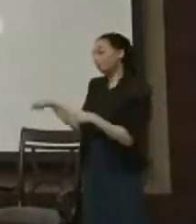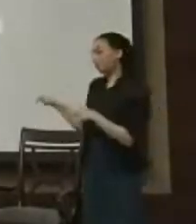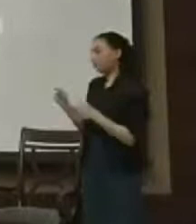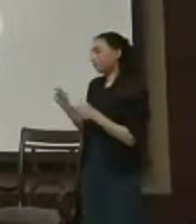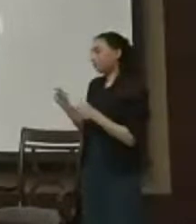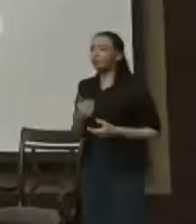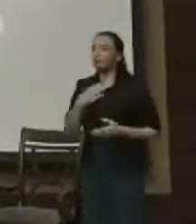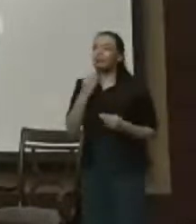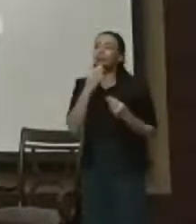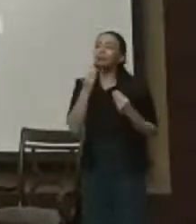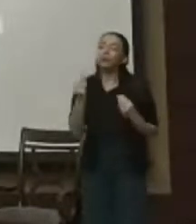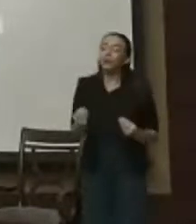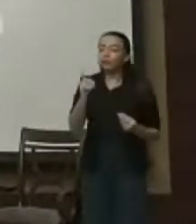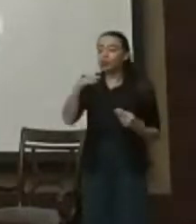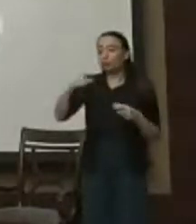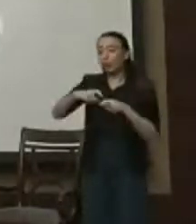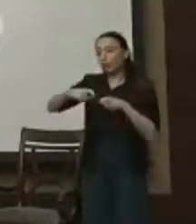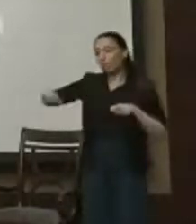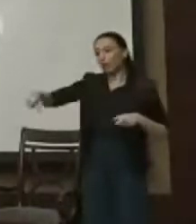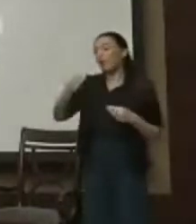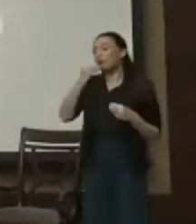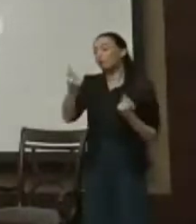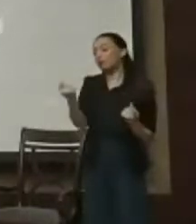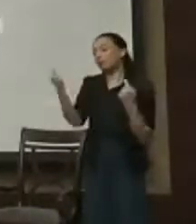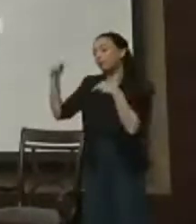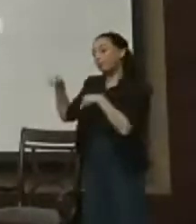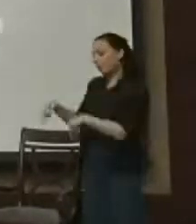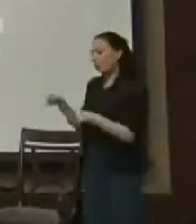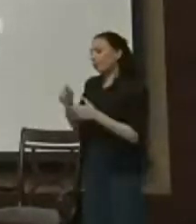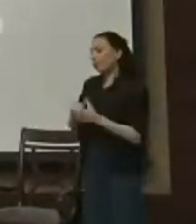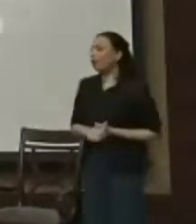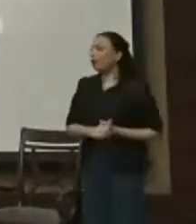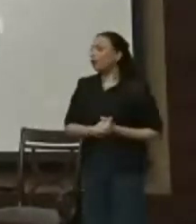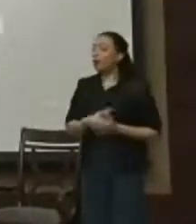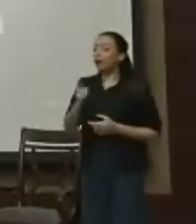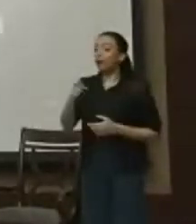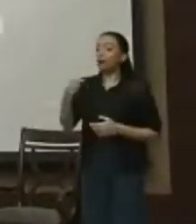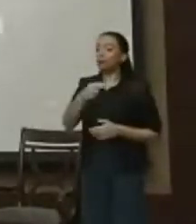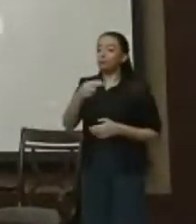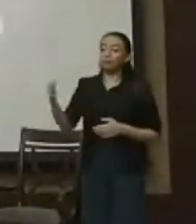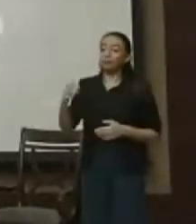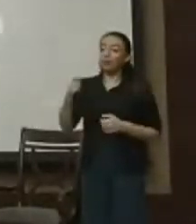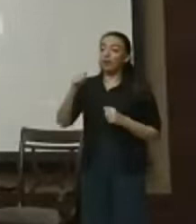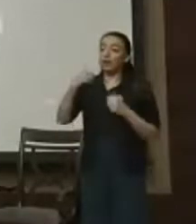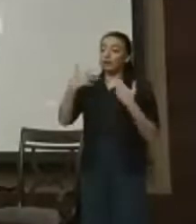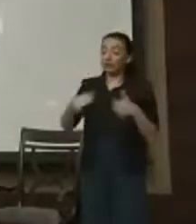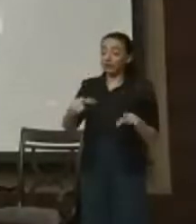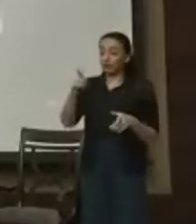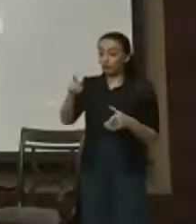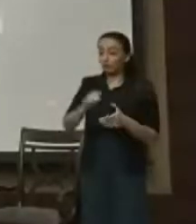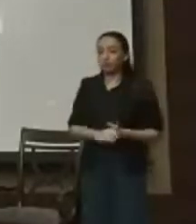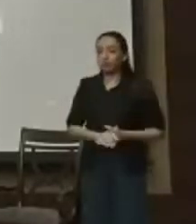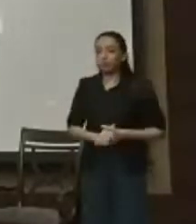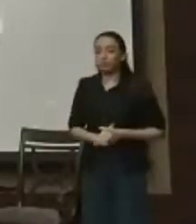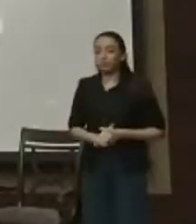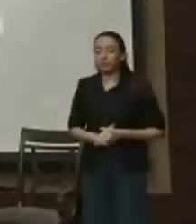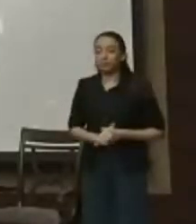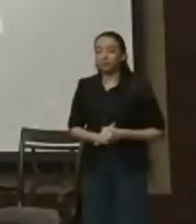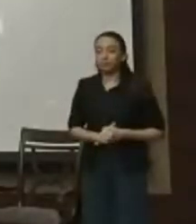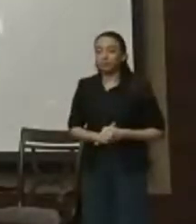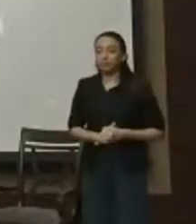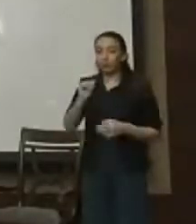would request the panelists to join him once your announcements and brief intros are read out.